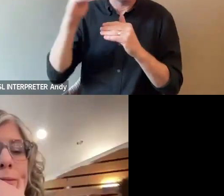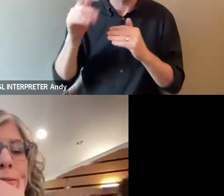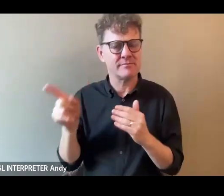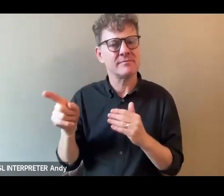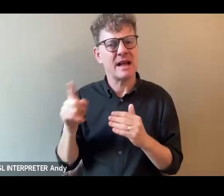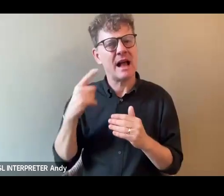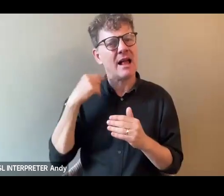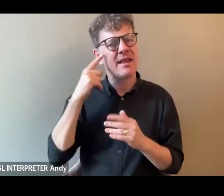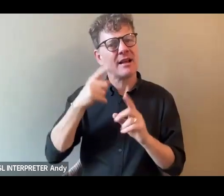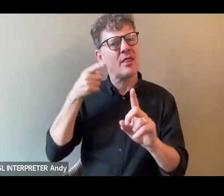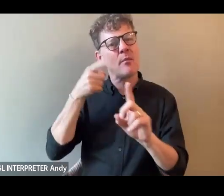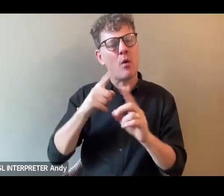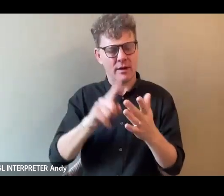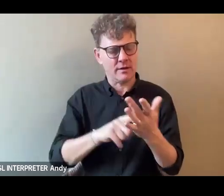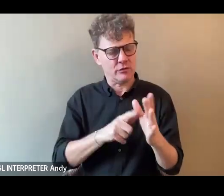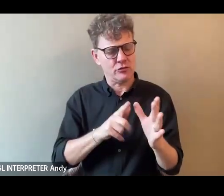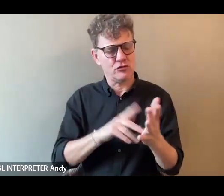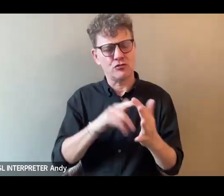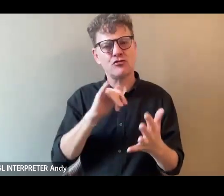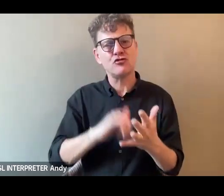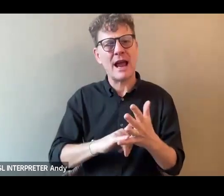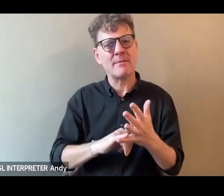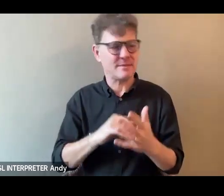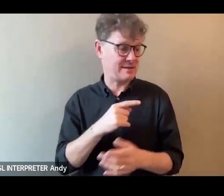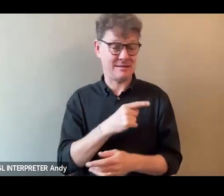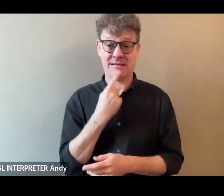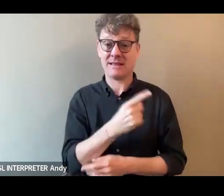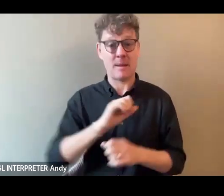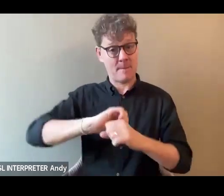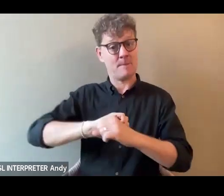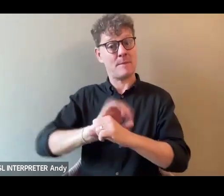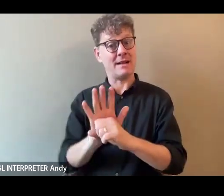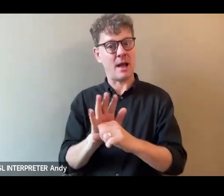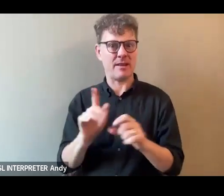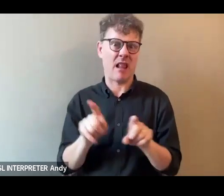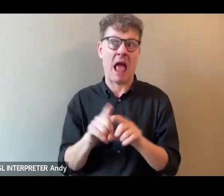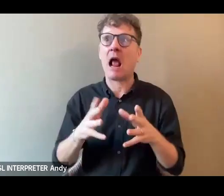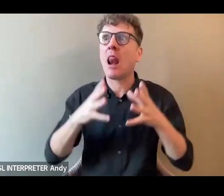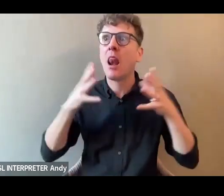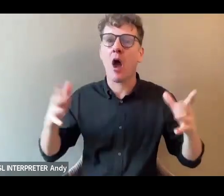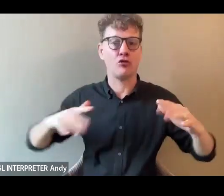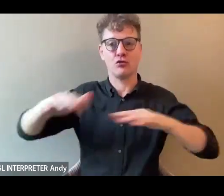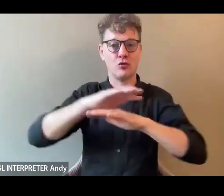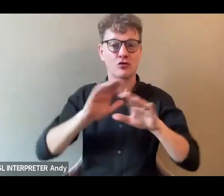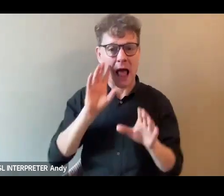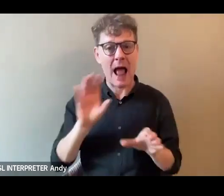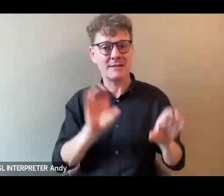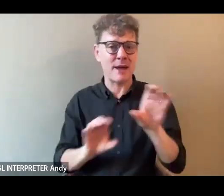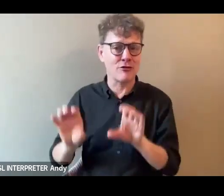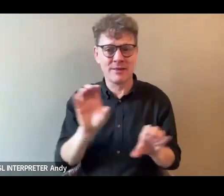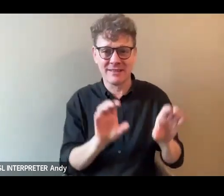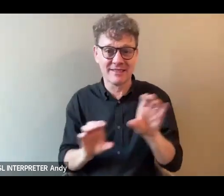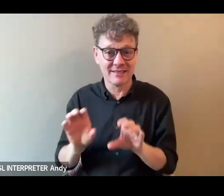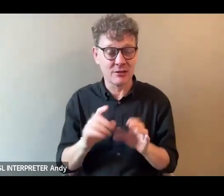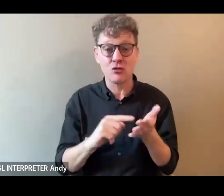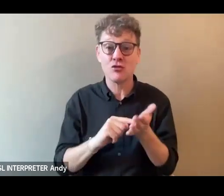that James made, the pandemic was a large-scale social experiment which showed us that huge swathes